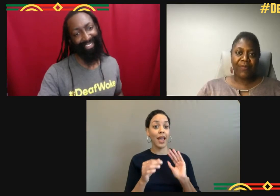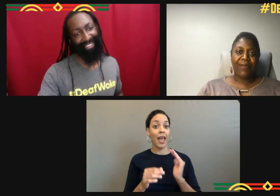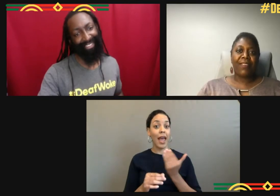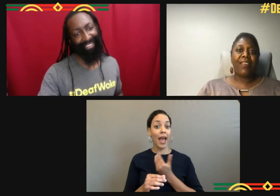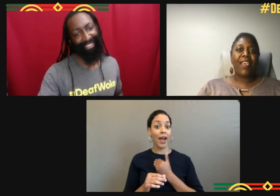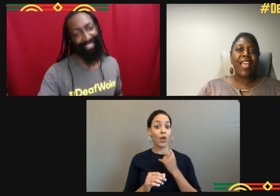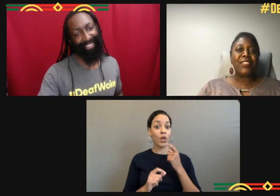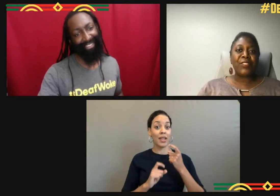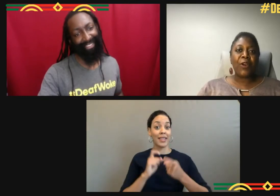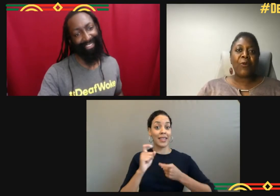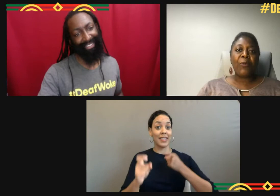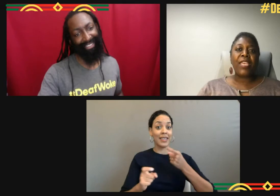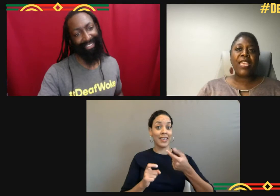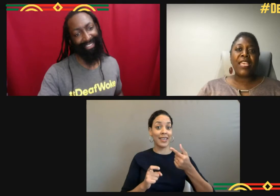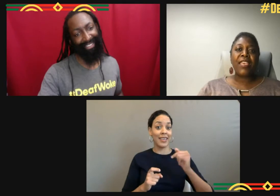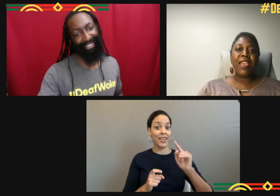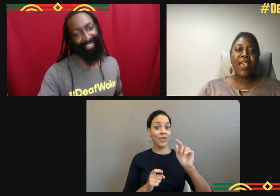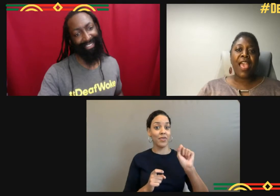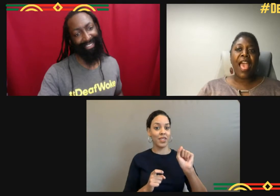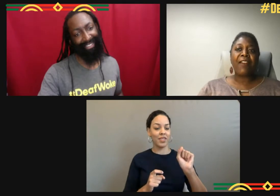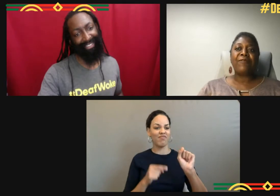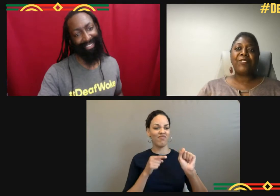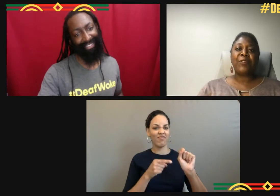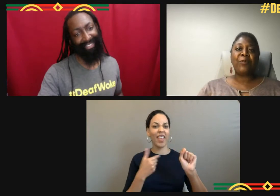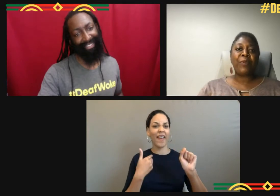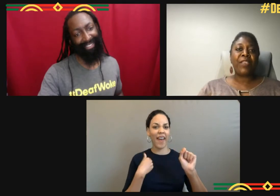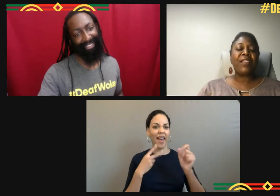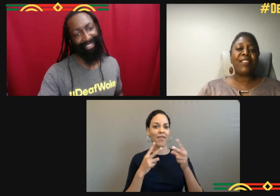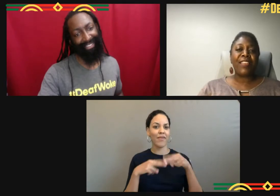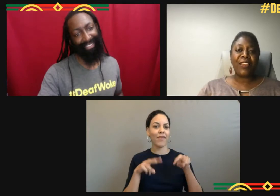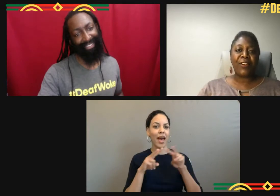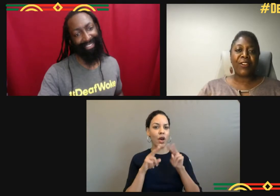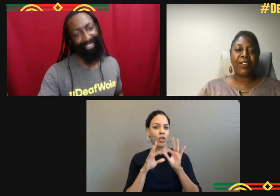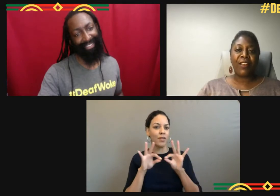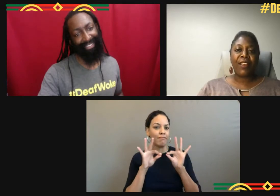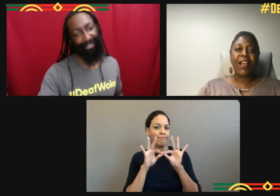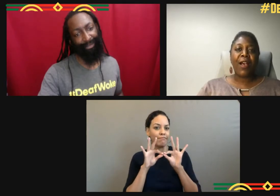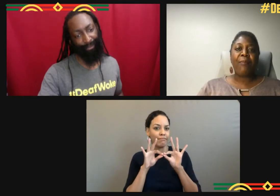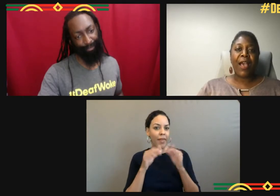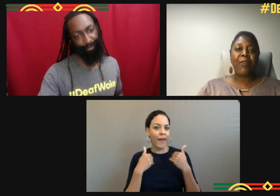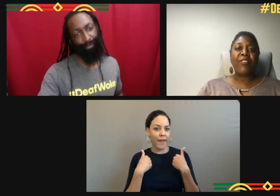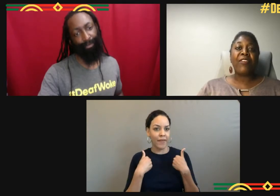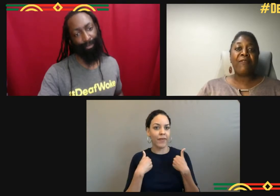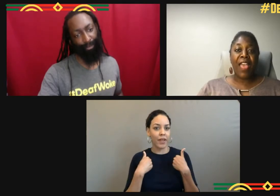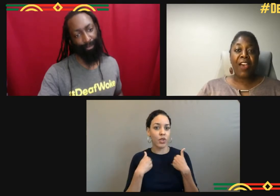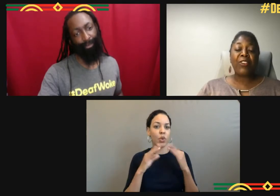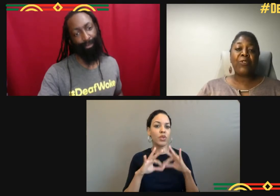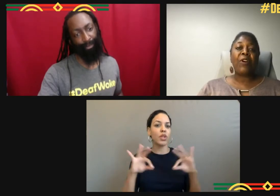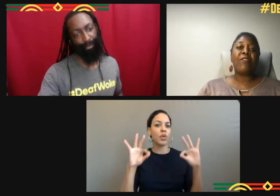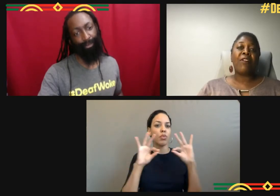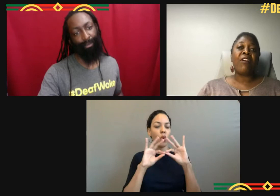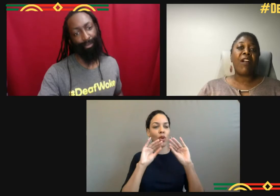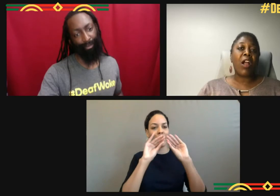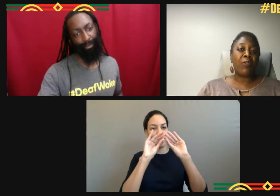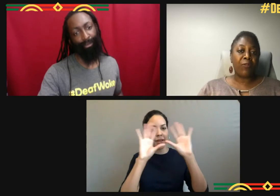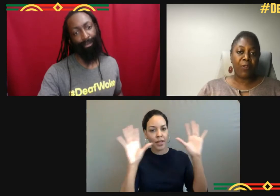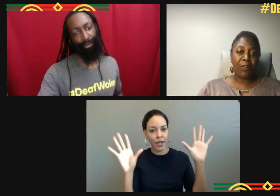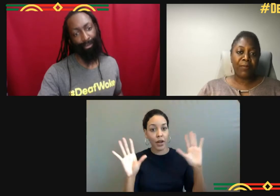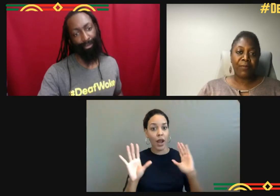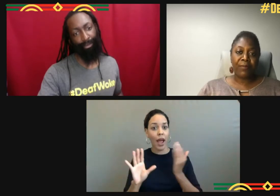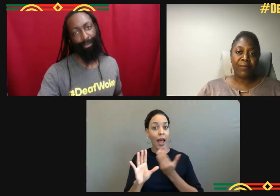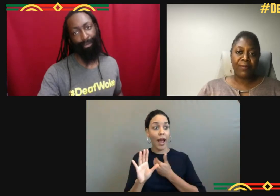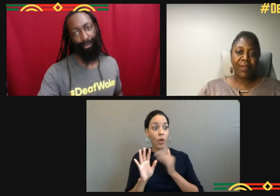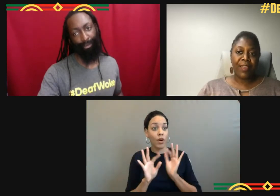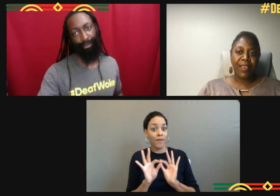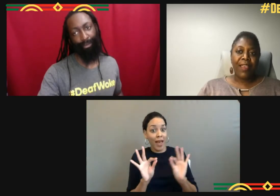and so we have to be clear about the value of our art